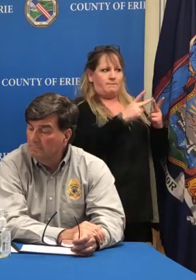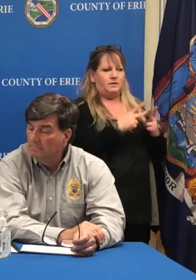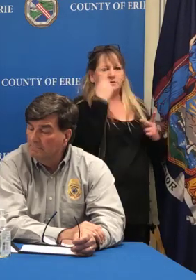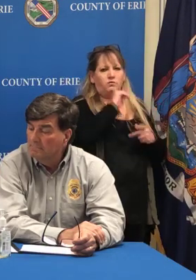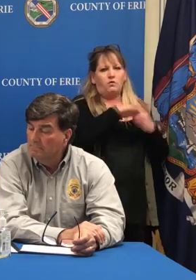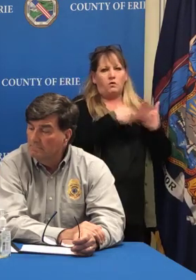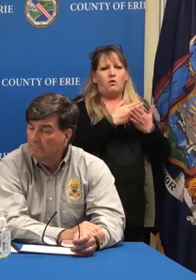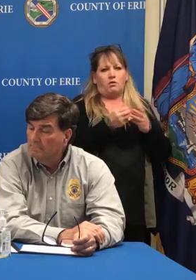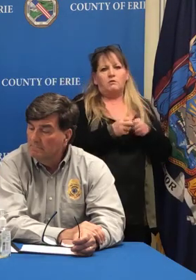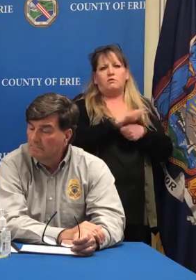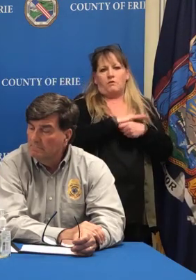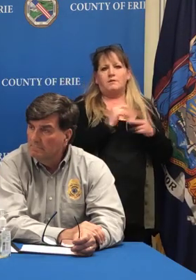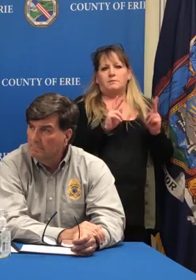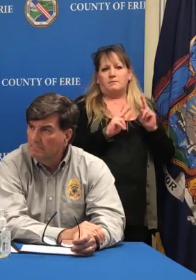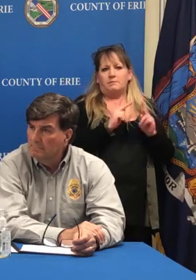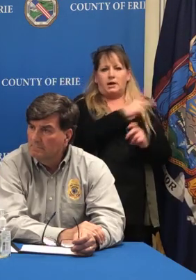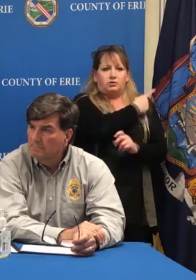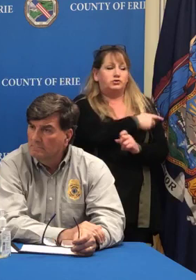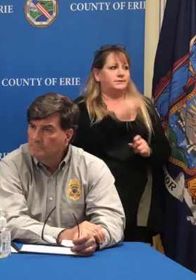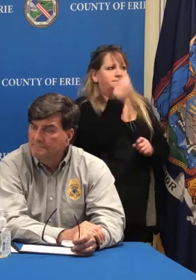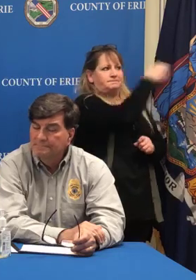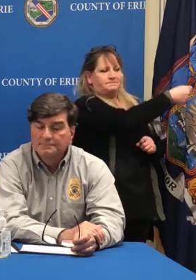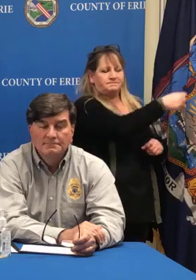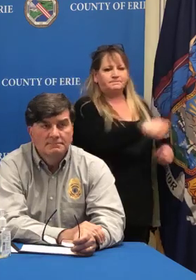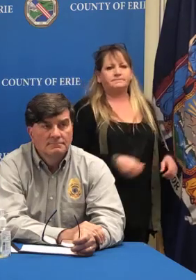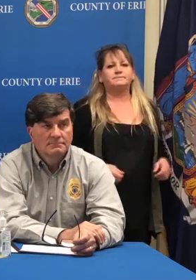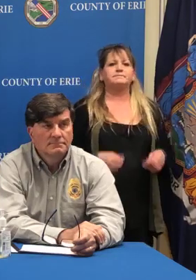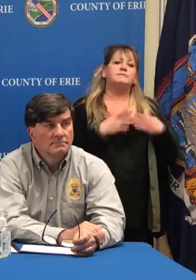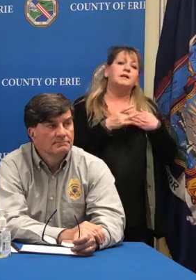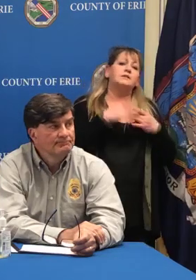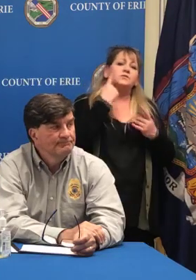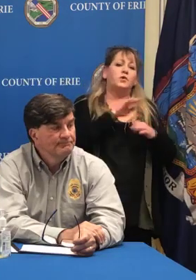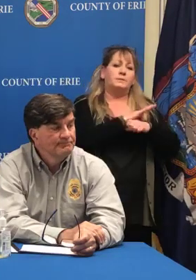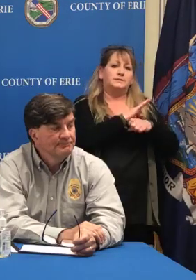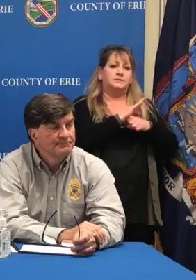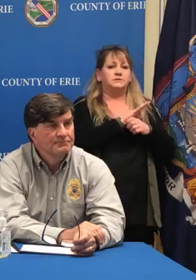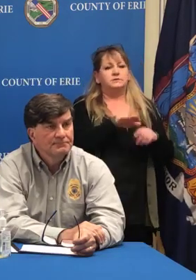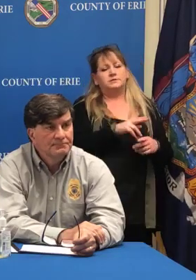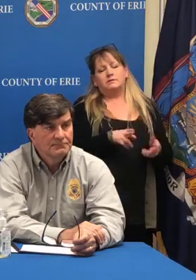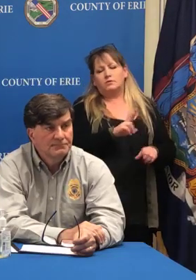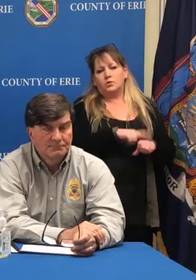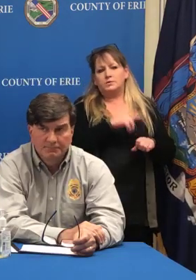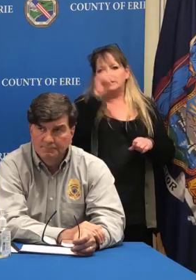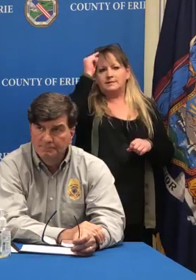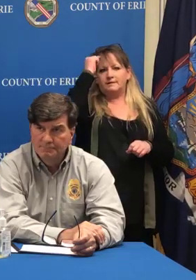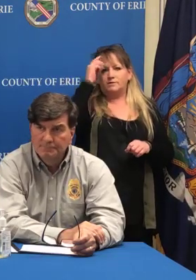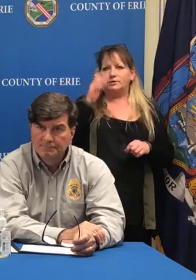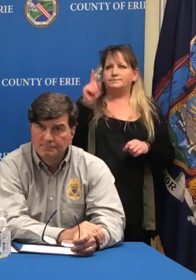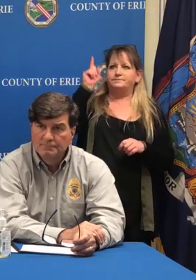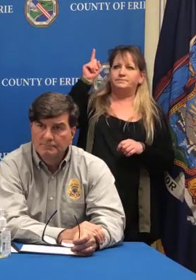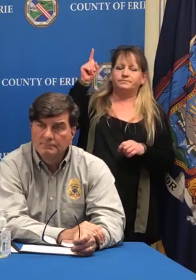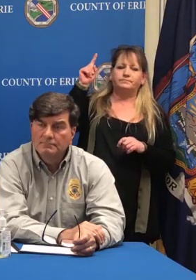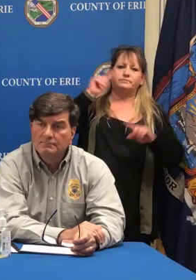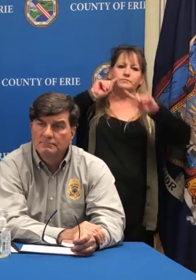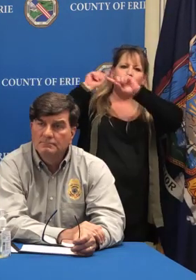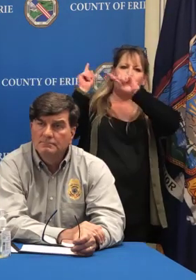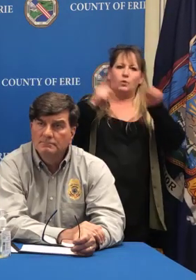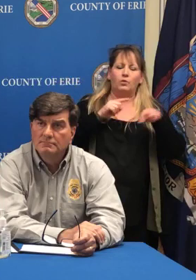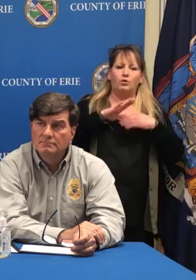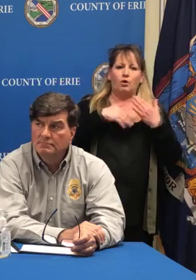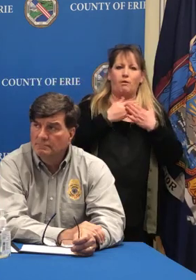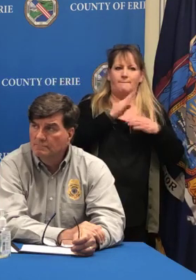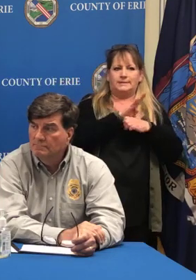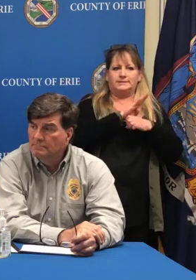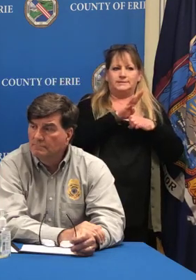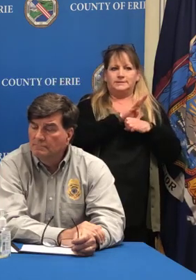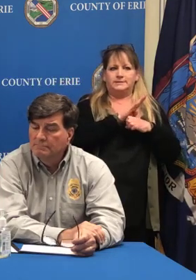hospital. Guidance for business. Of course, the governor has ordered that all